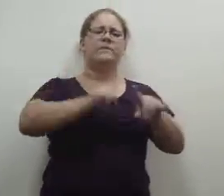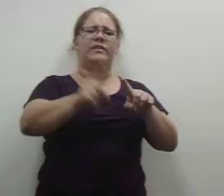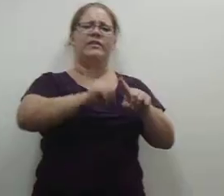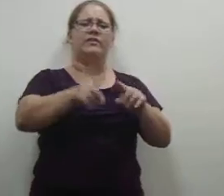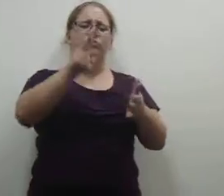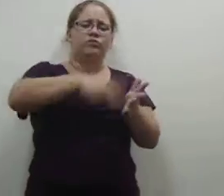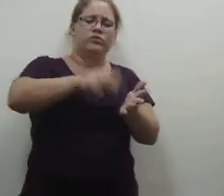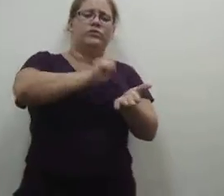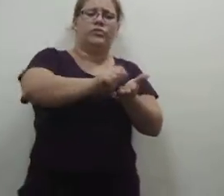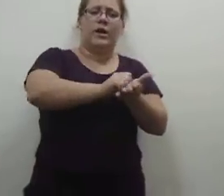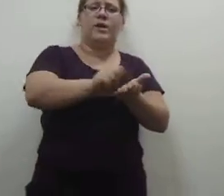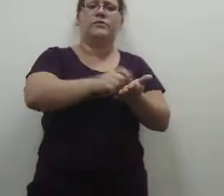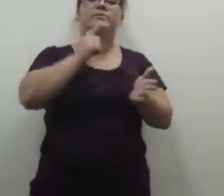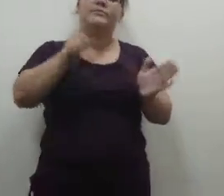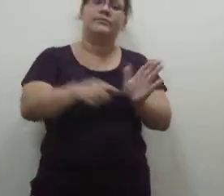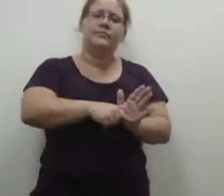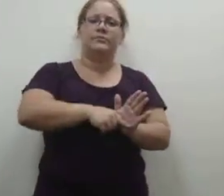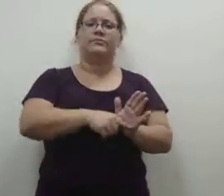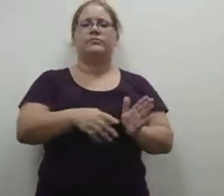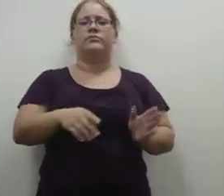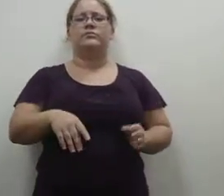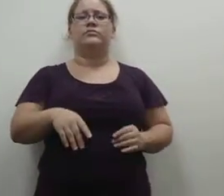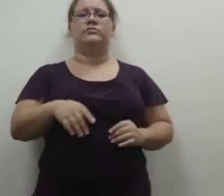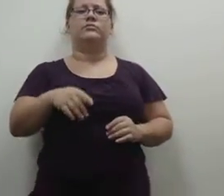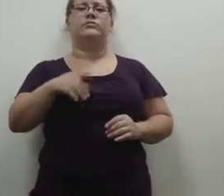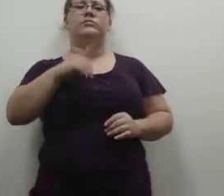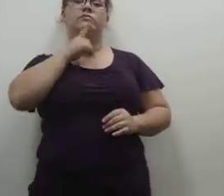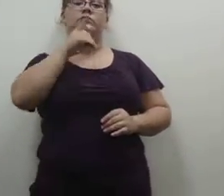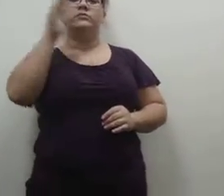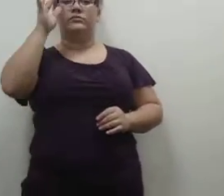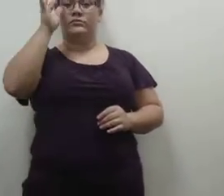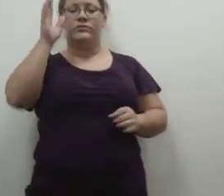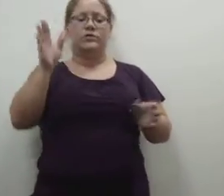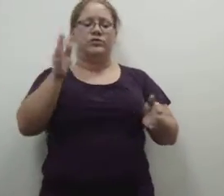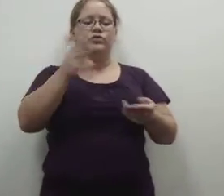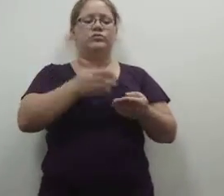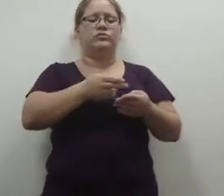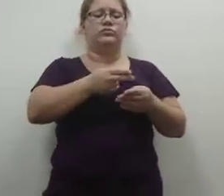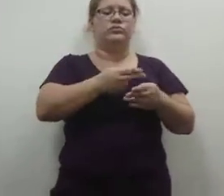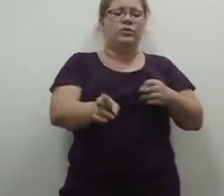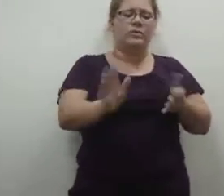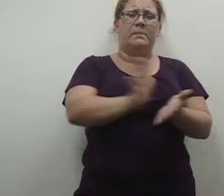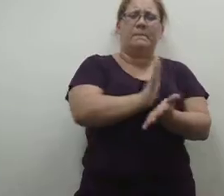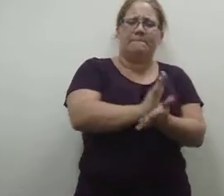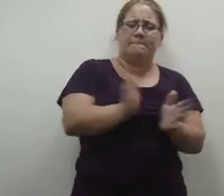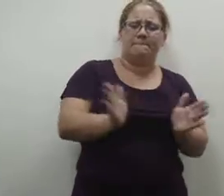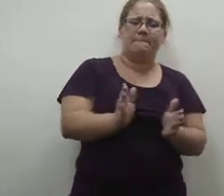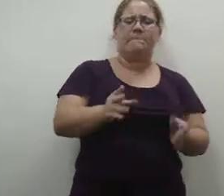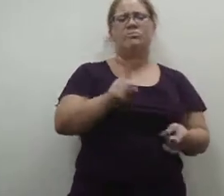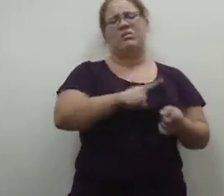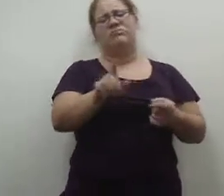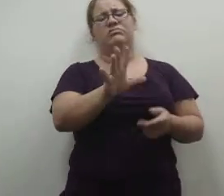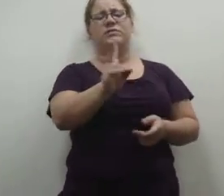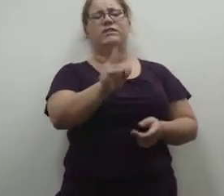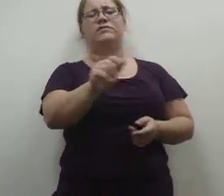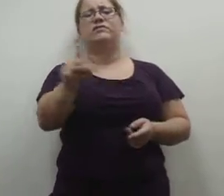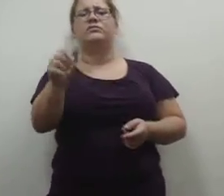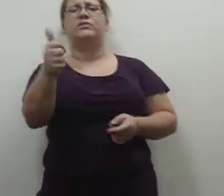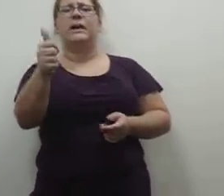then culminated in a short research paper, about a 7 to 10 page research paper. And doing